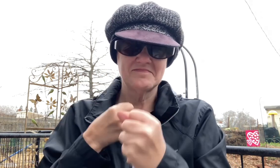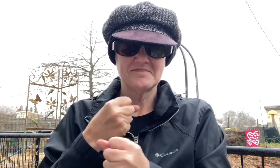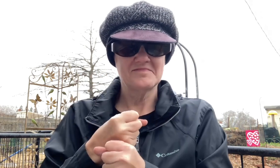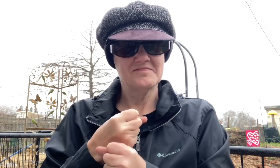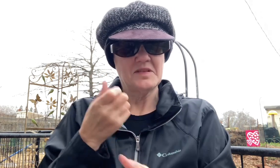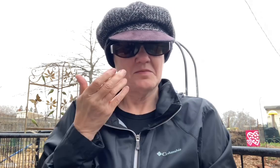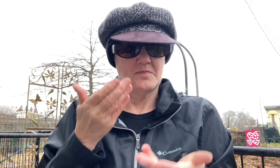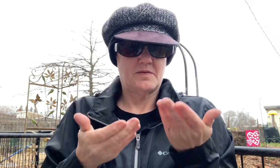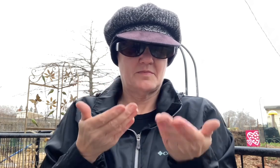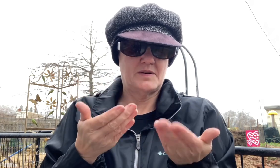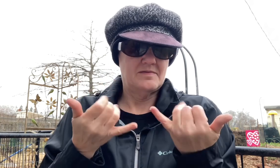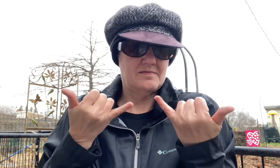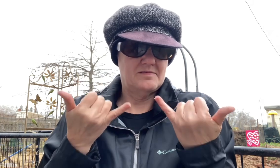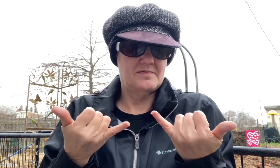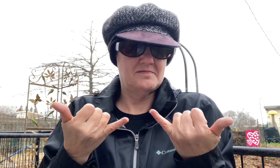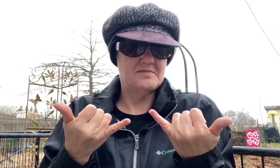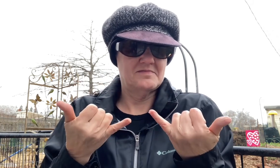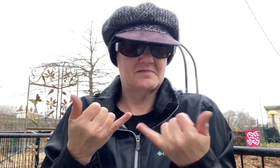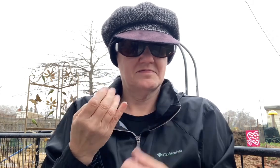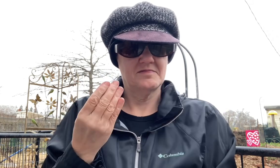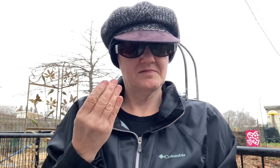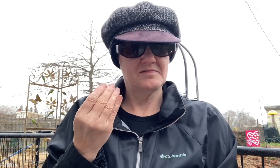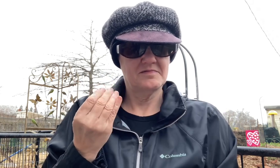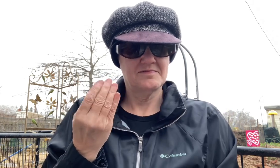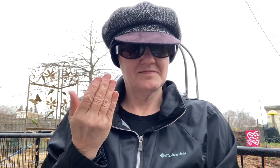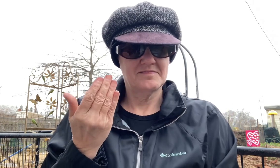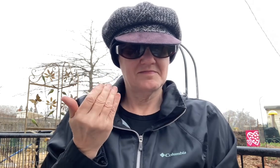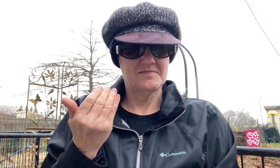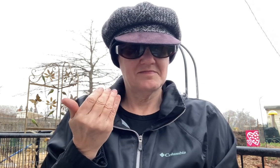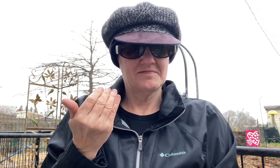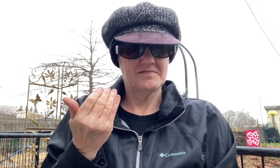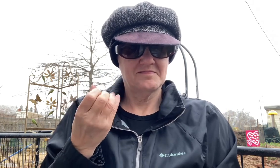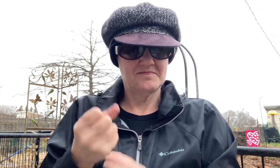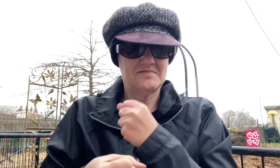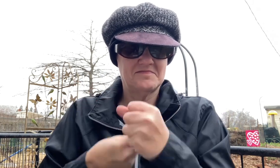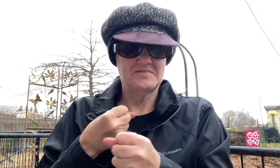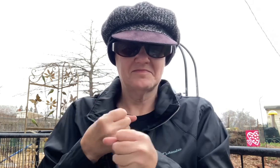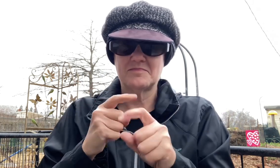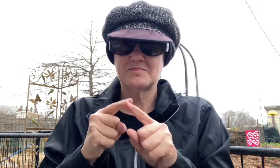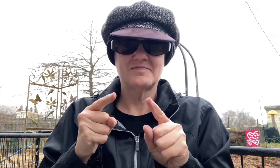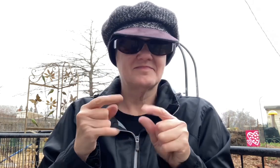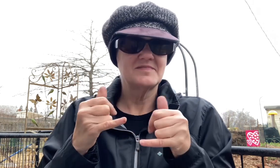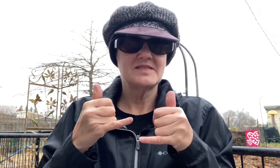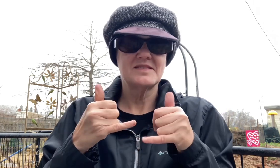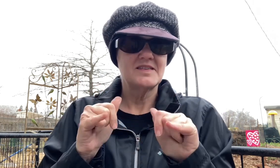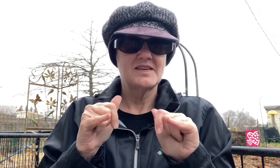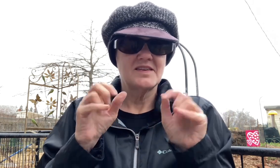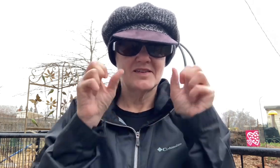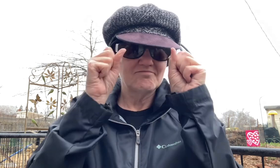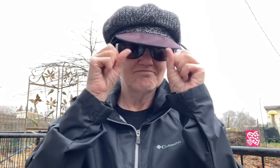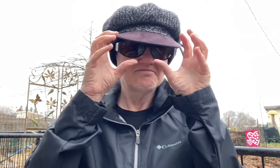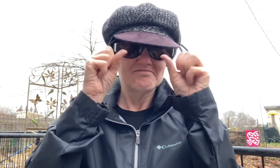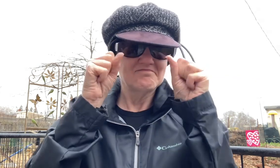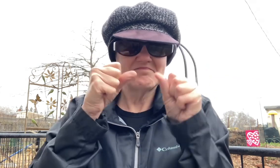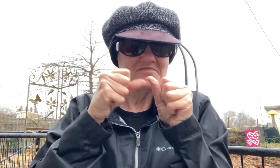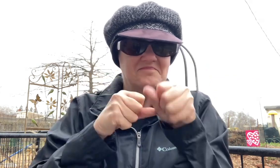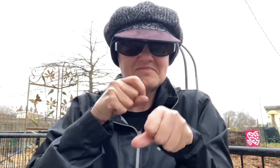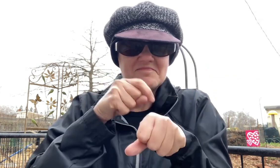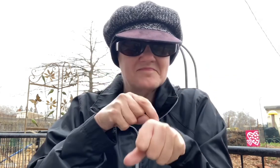I've been growing my own seeds for probably about 14 or 15 years, but I'm still amazed